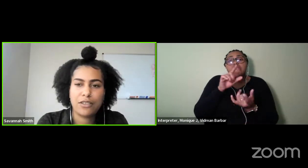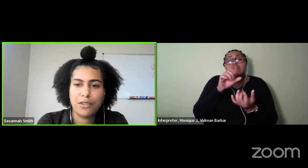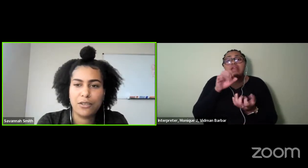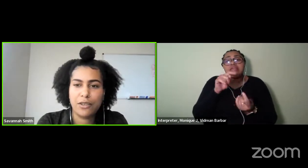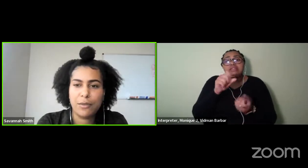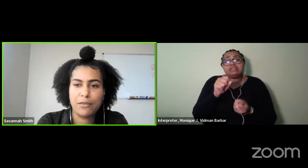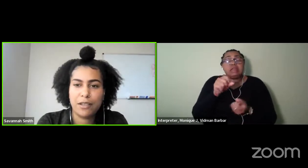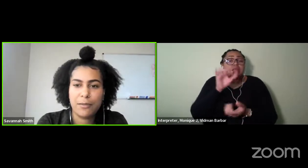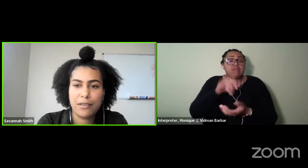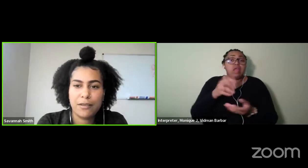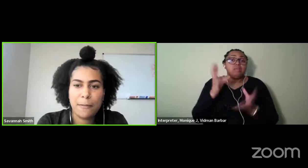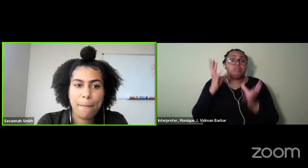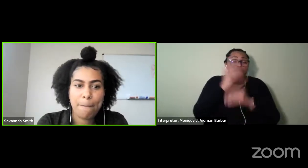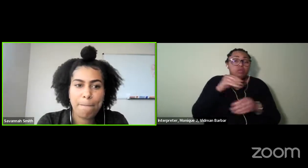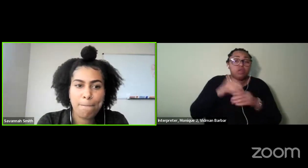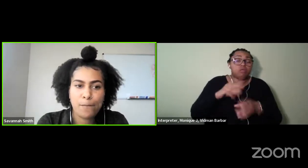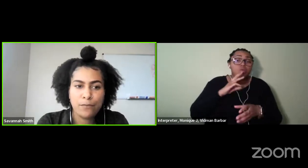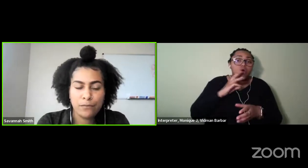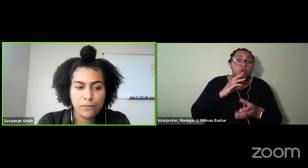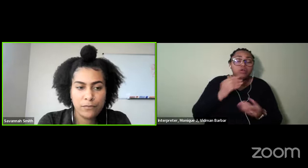kind of industrial or urban environments?